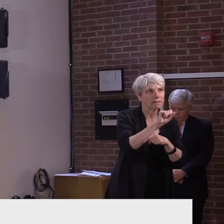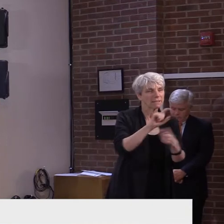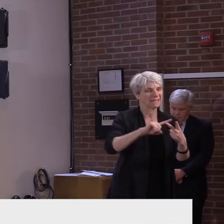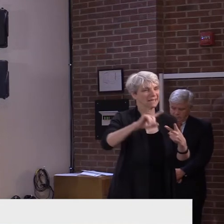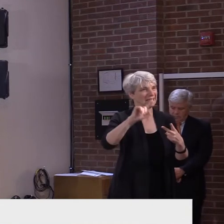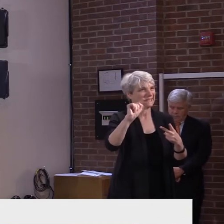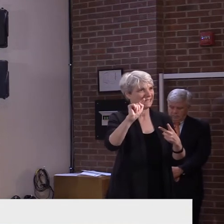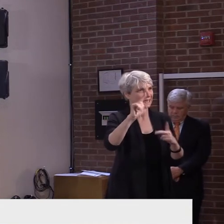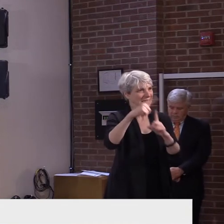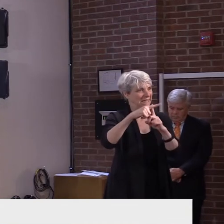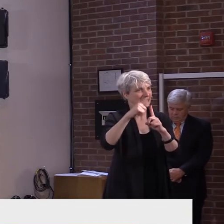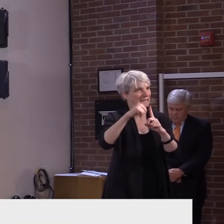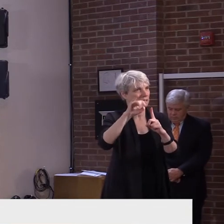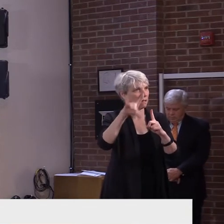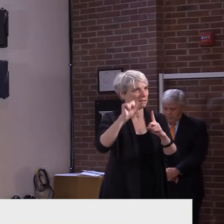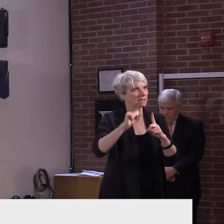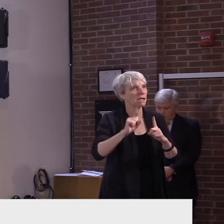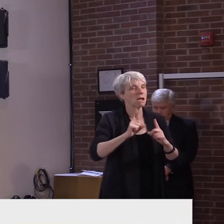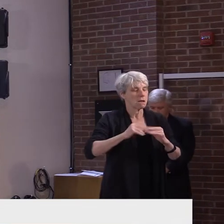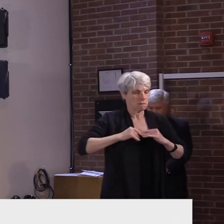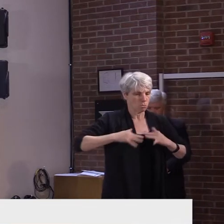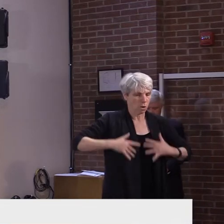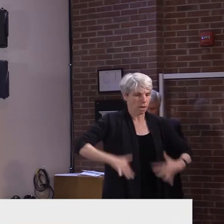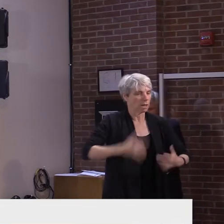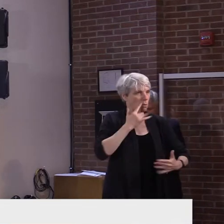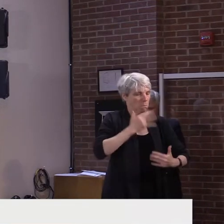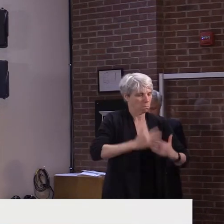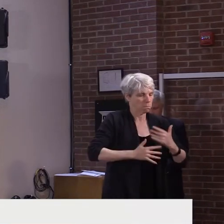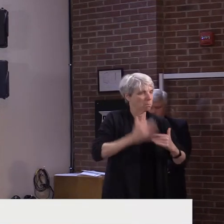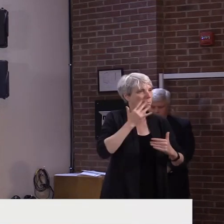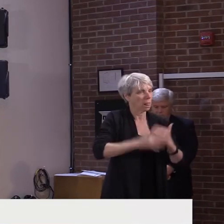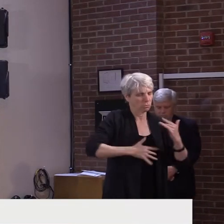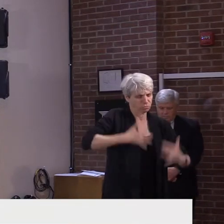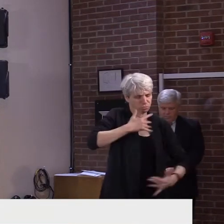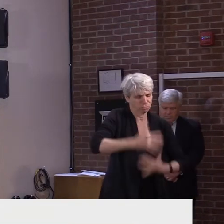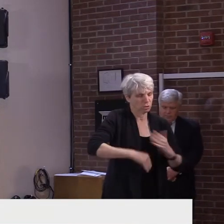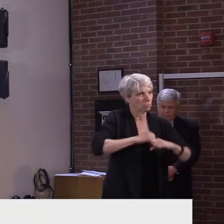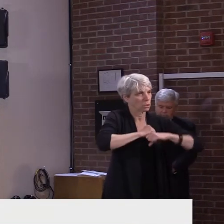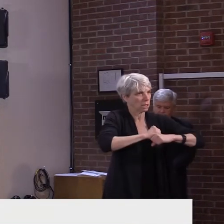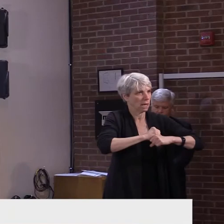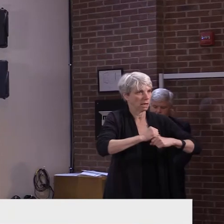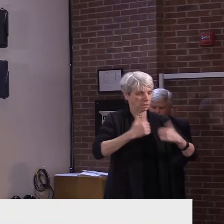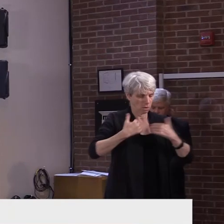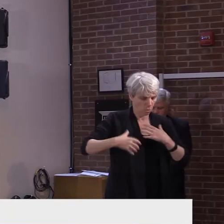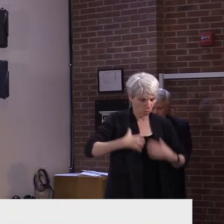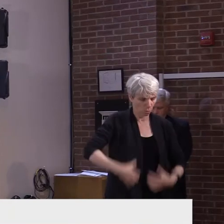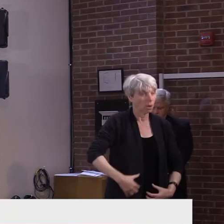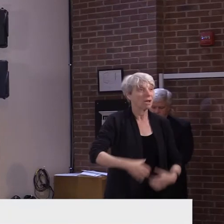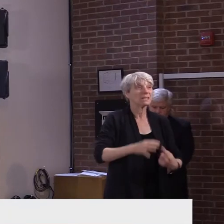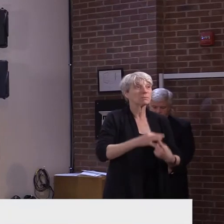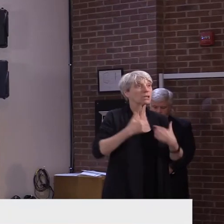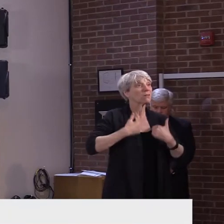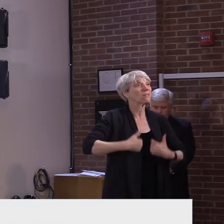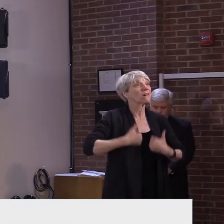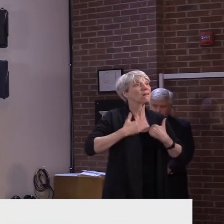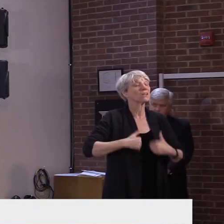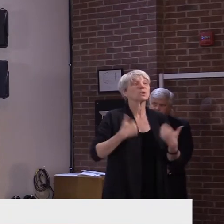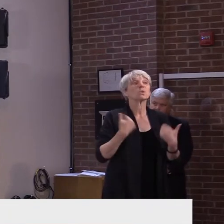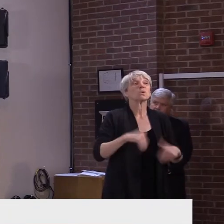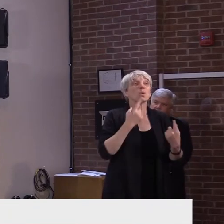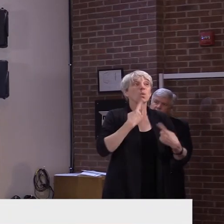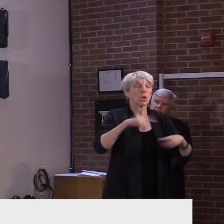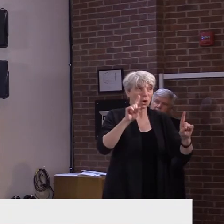to your bloodstream and to protect your organs, especially your lungs. They don't work as well or